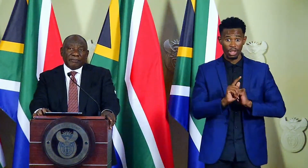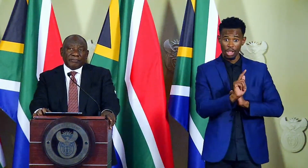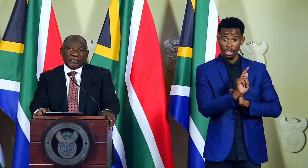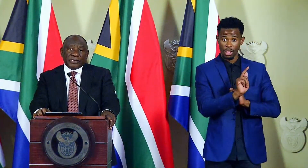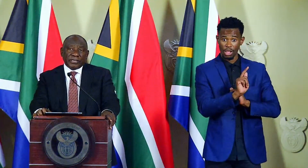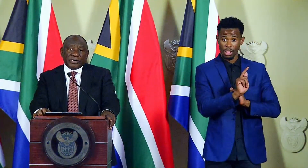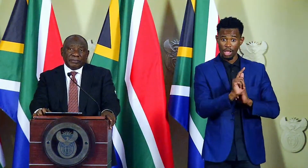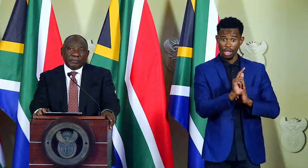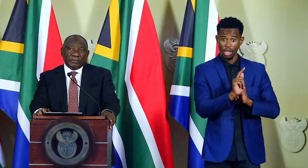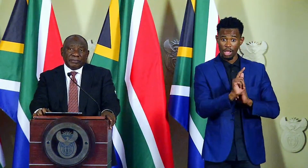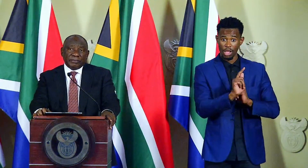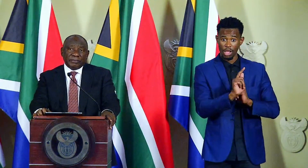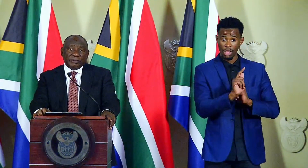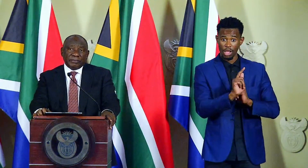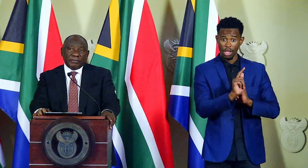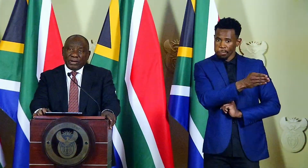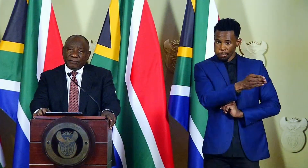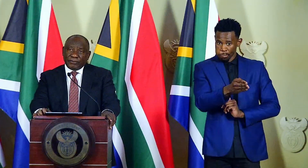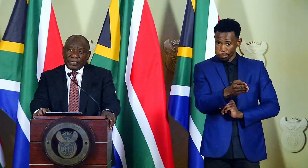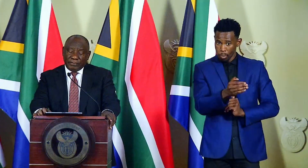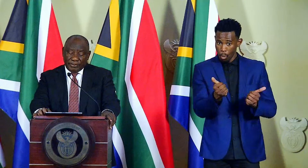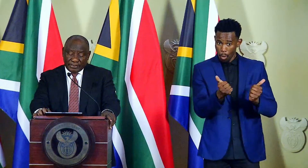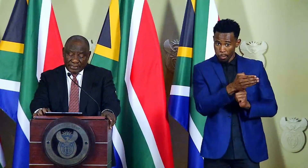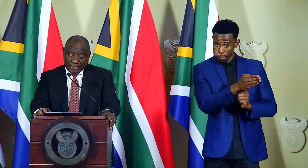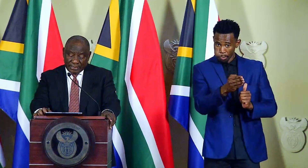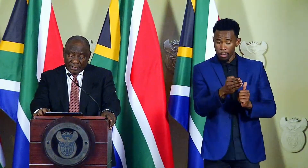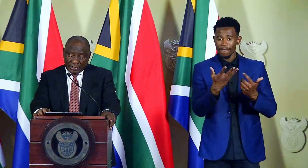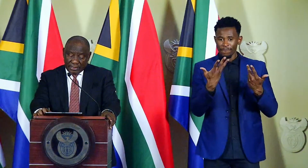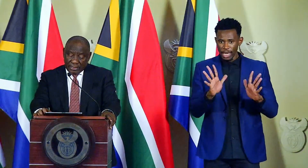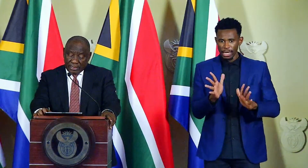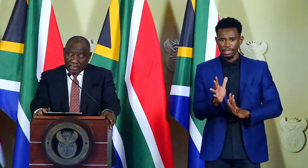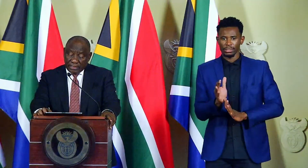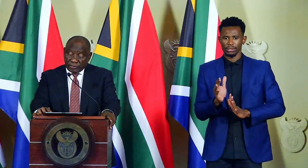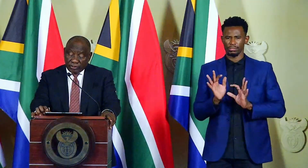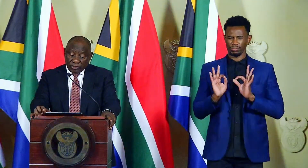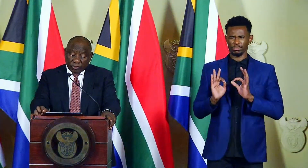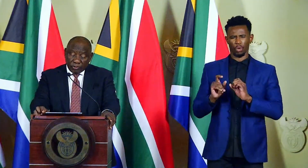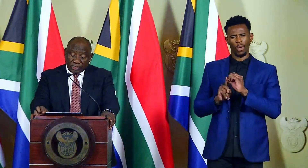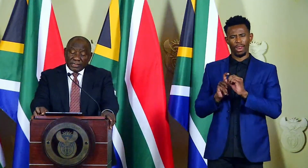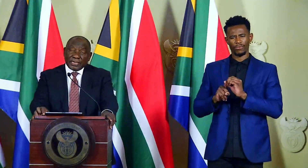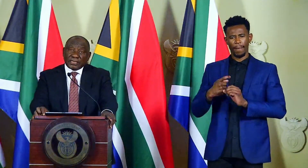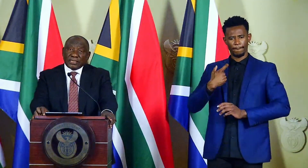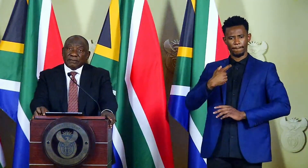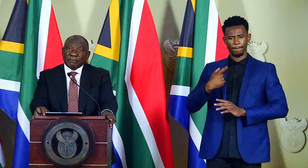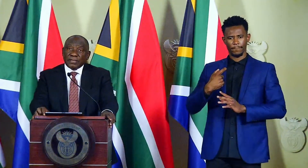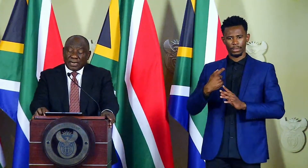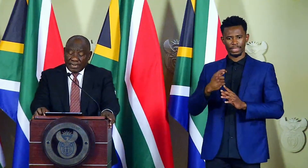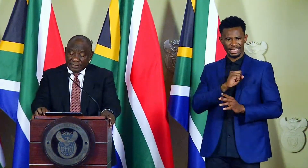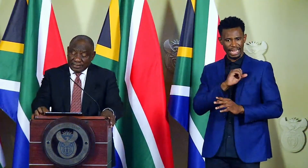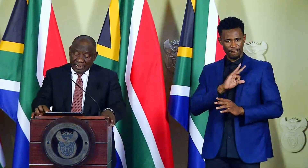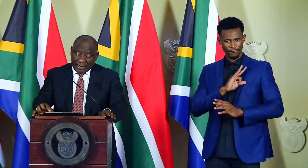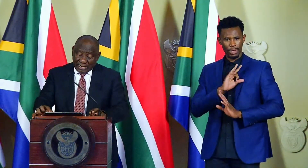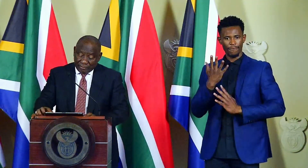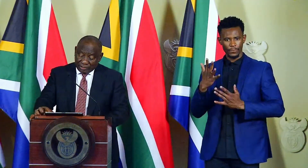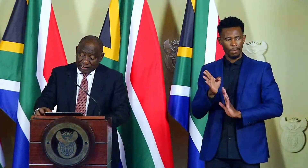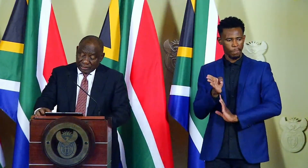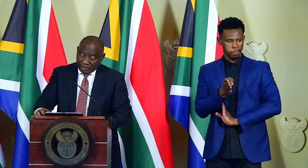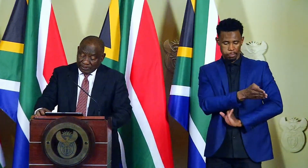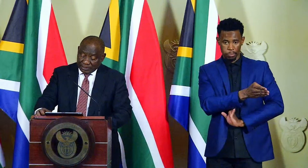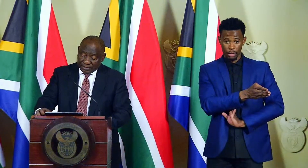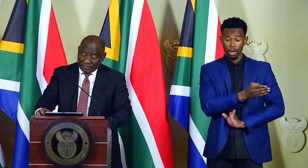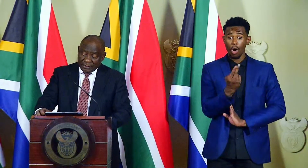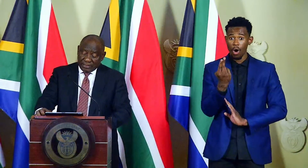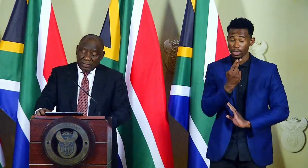now have already been provided with qualified personnel. It is also crucial that there are sign